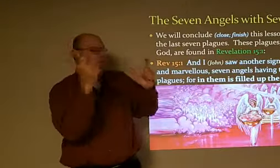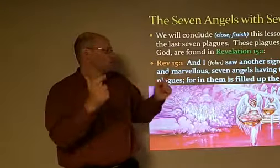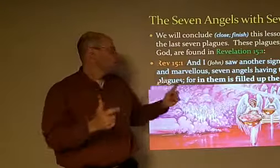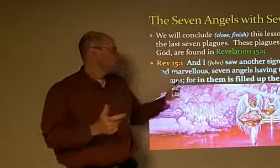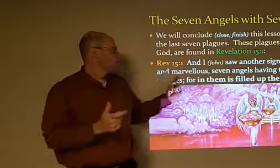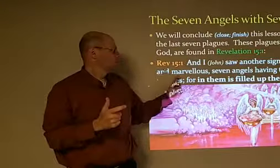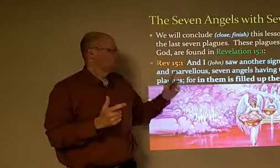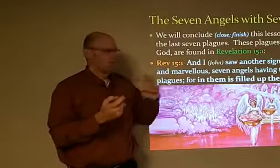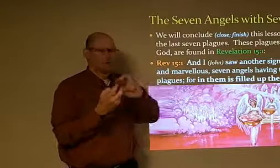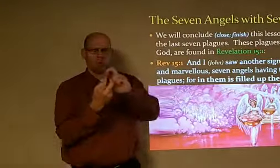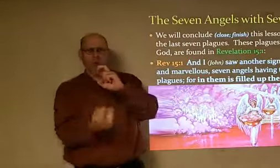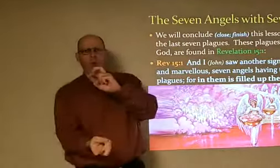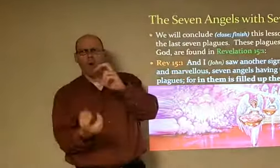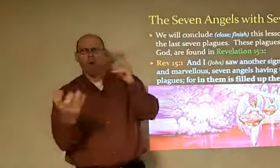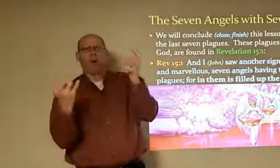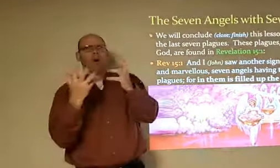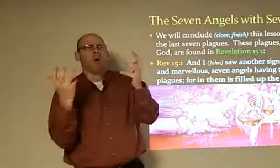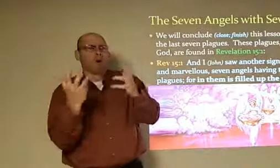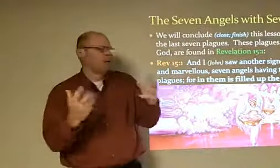great and marvelous,